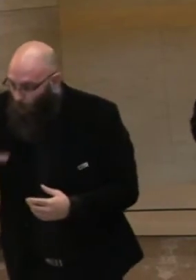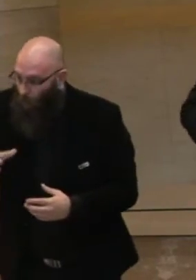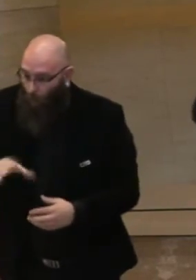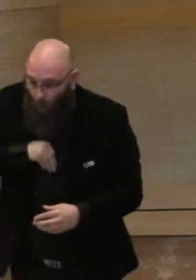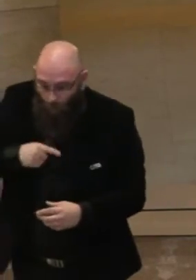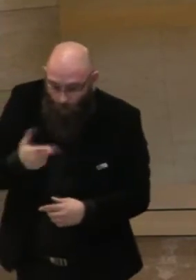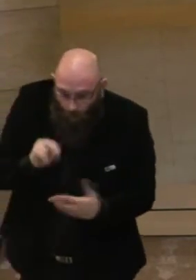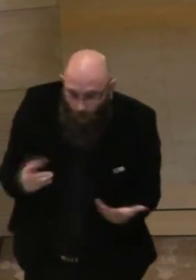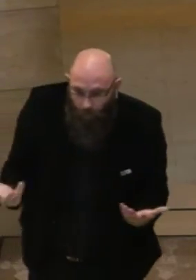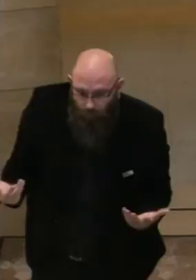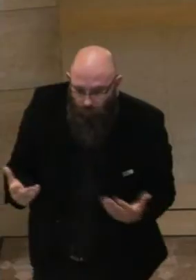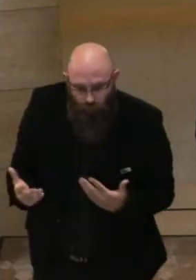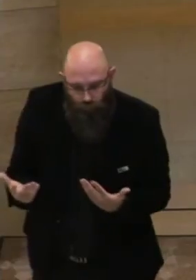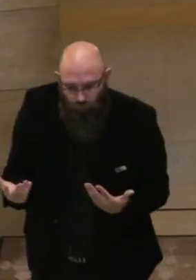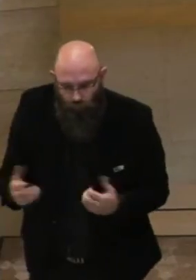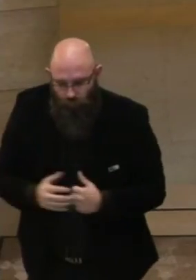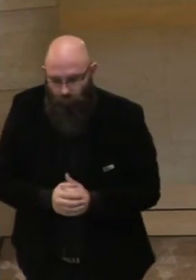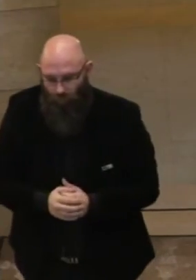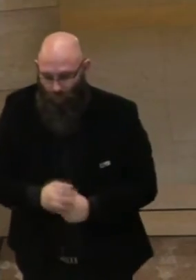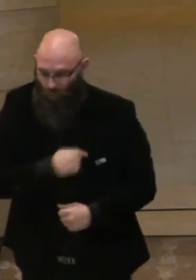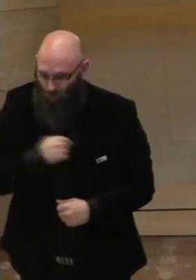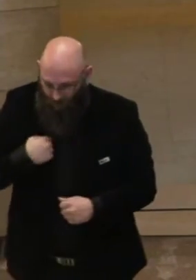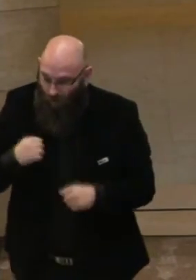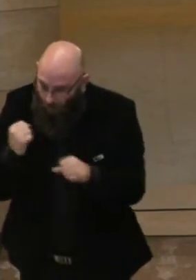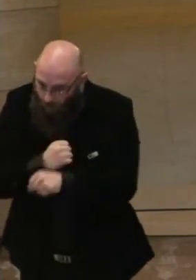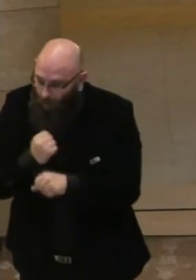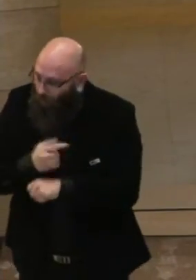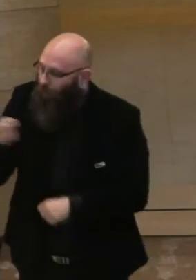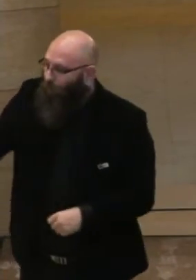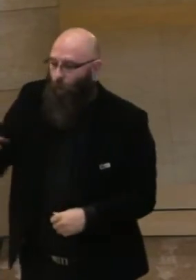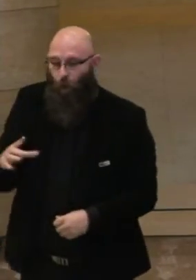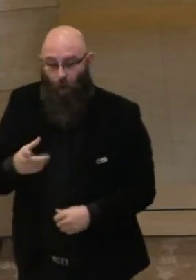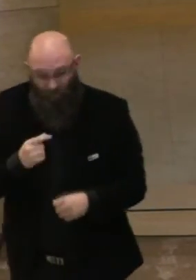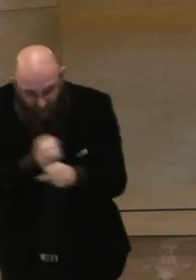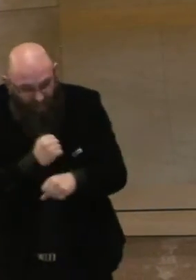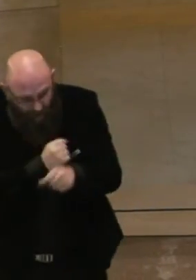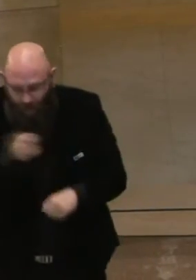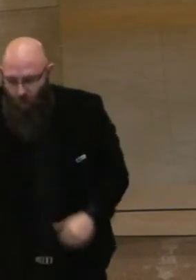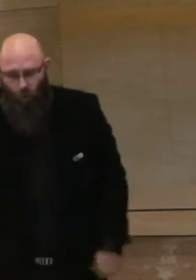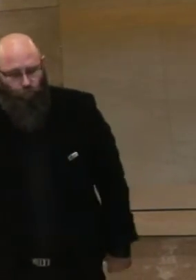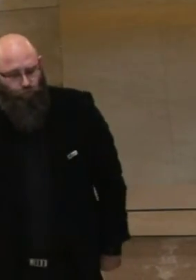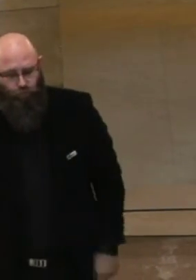we're out there fighting it out, they're laughing all the way to the fractional reserve bank.